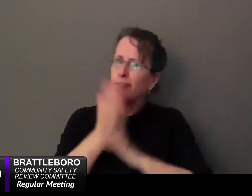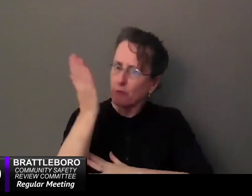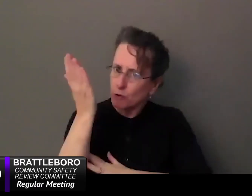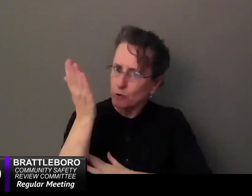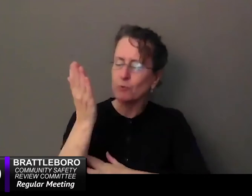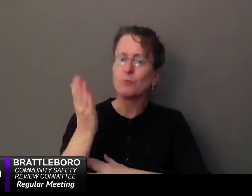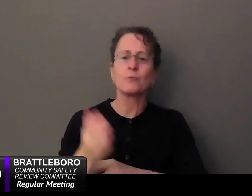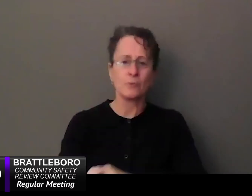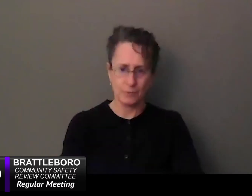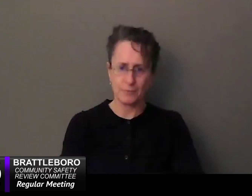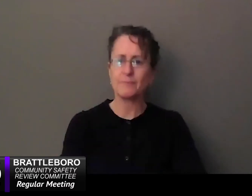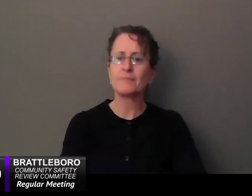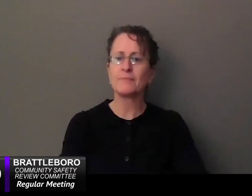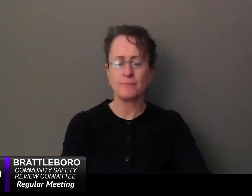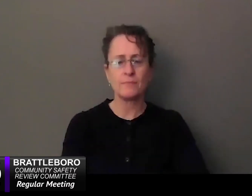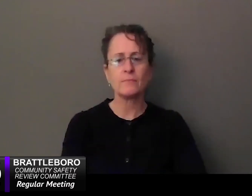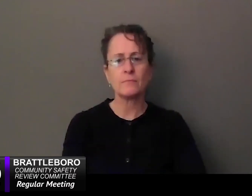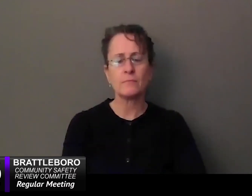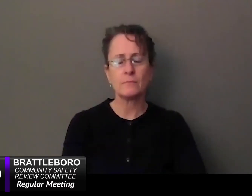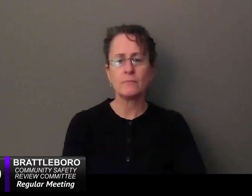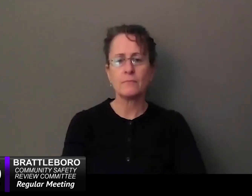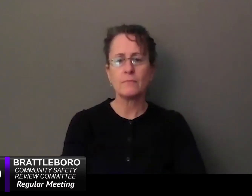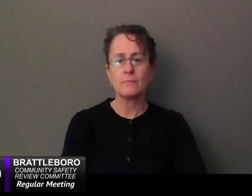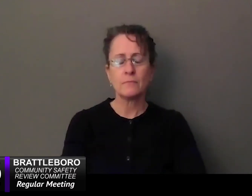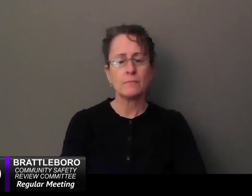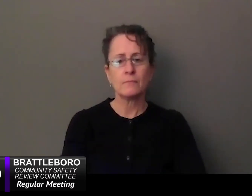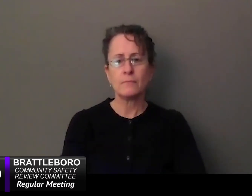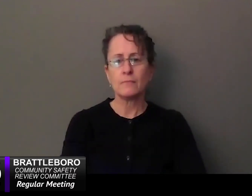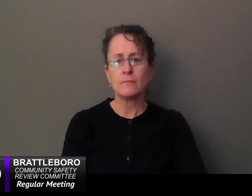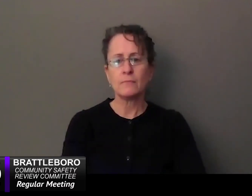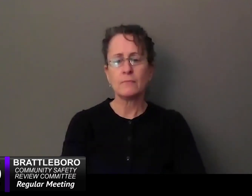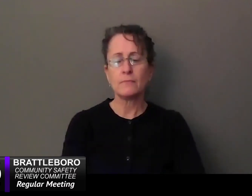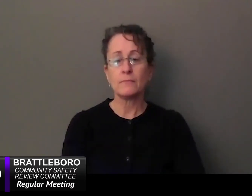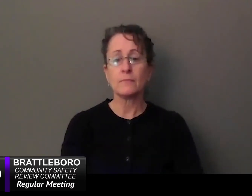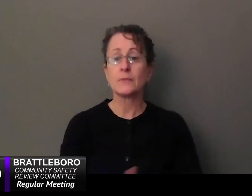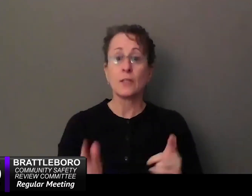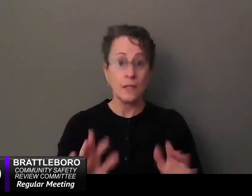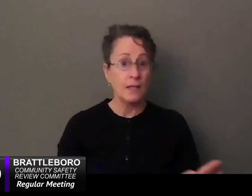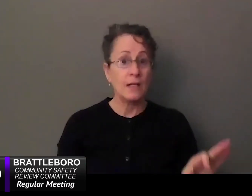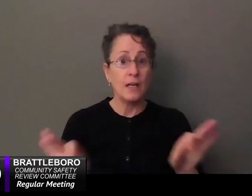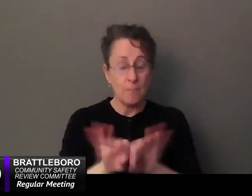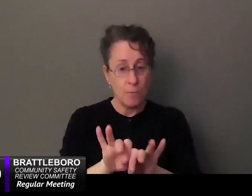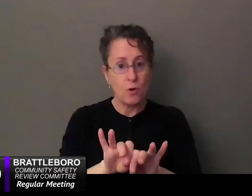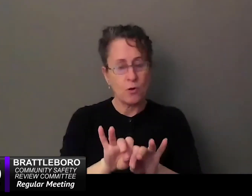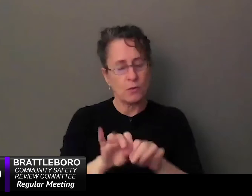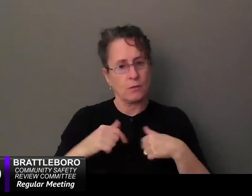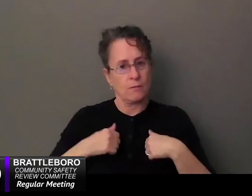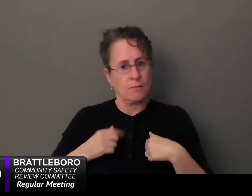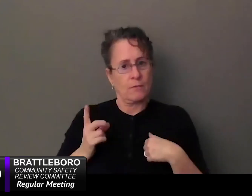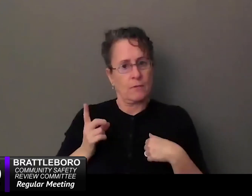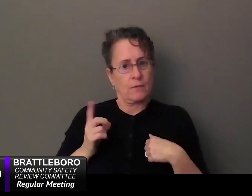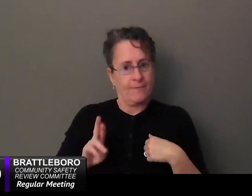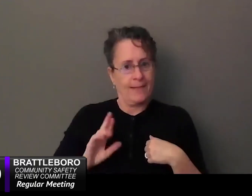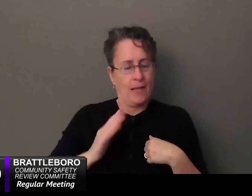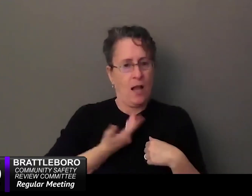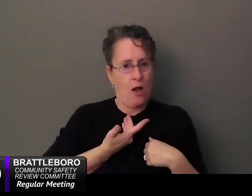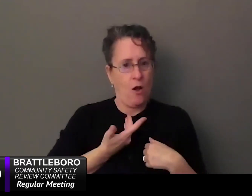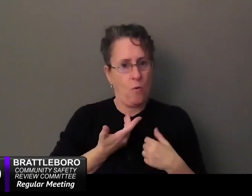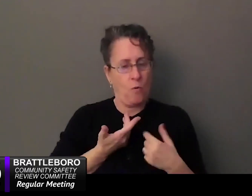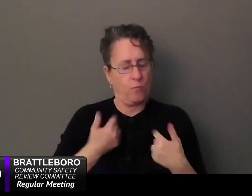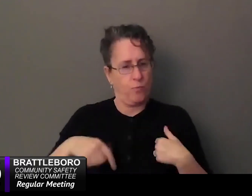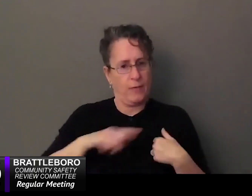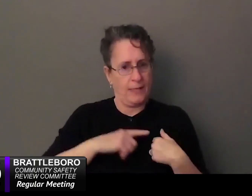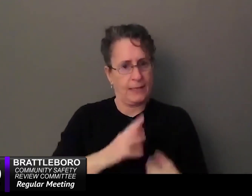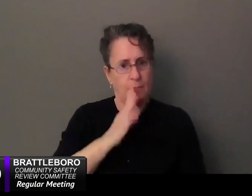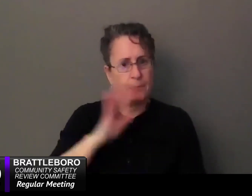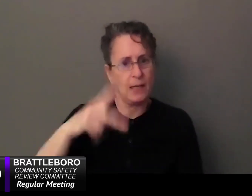mean, I made it my point to say it's important to me that our voices are heard in this process, but I want all of you to know that although I